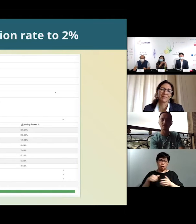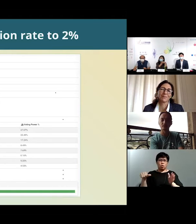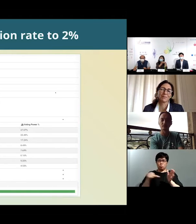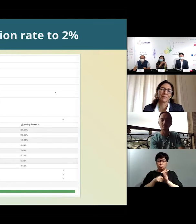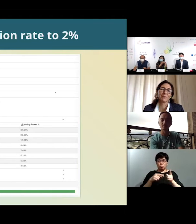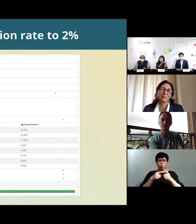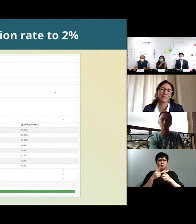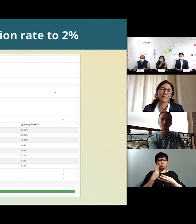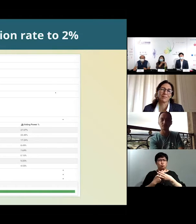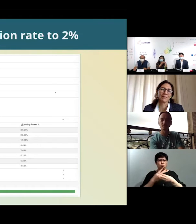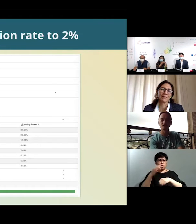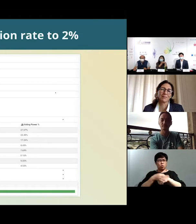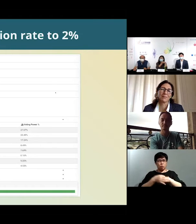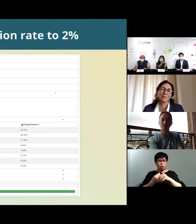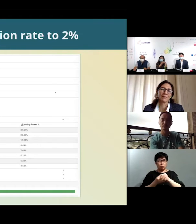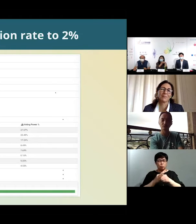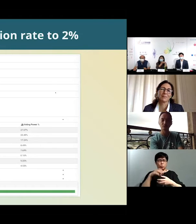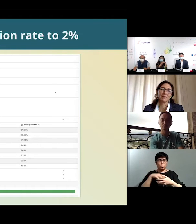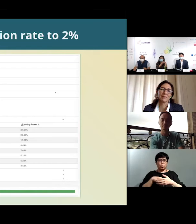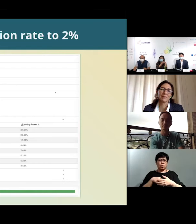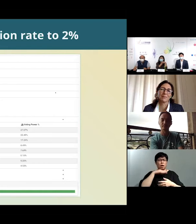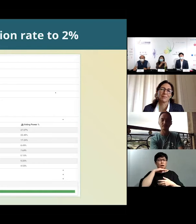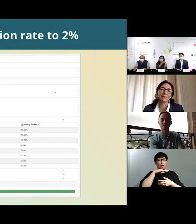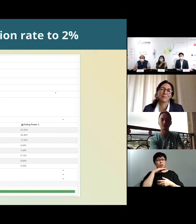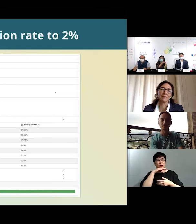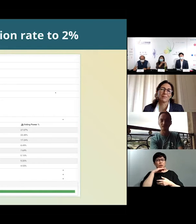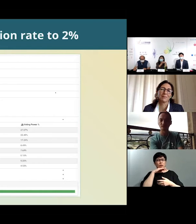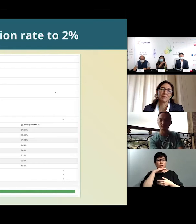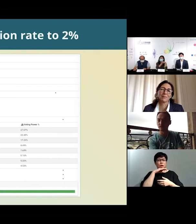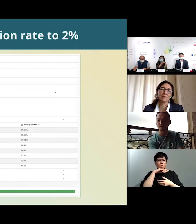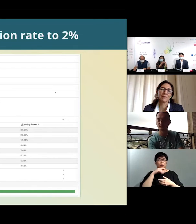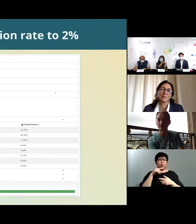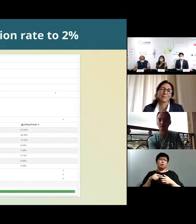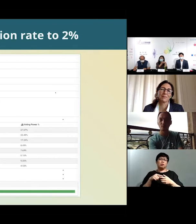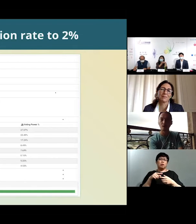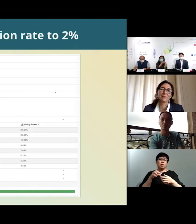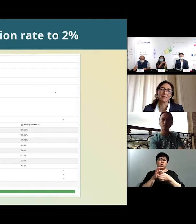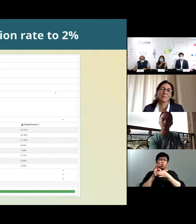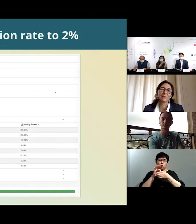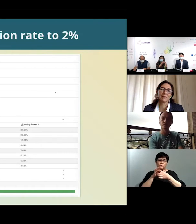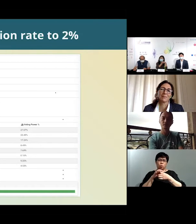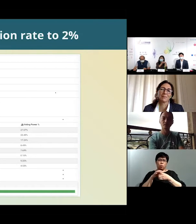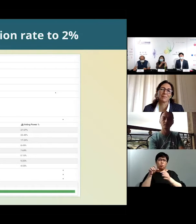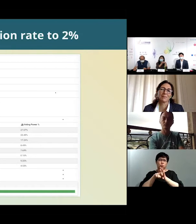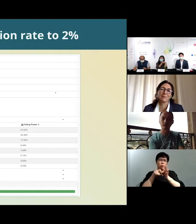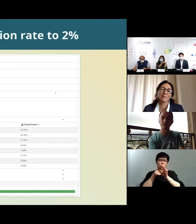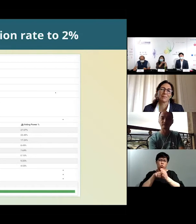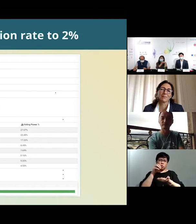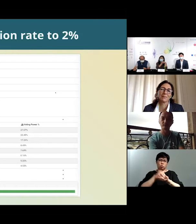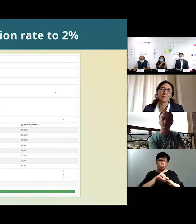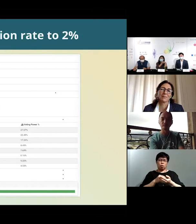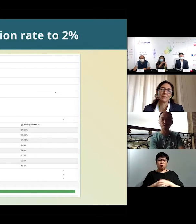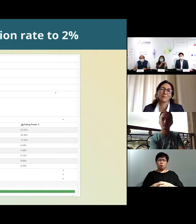expect the Federal Reserve to make such a decision for us. While in the Republic